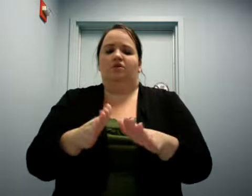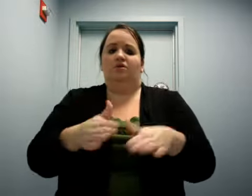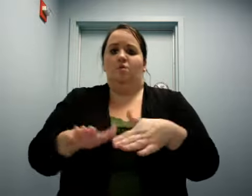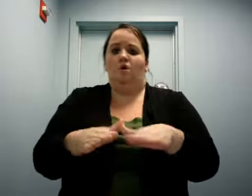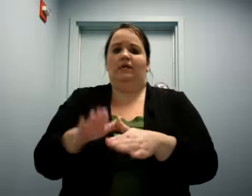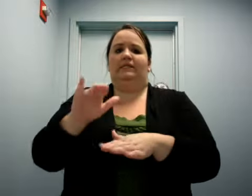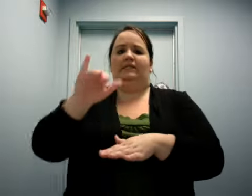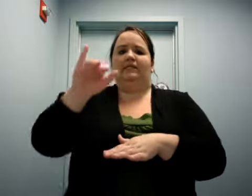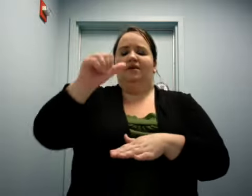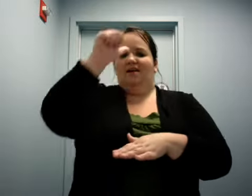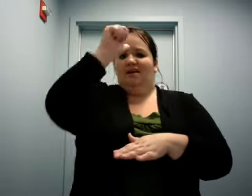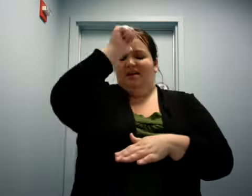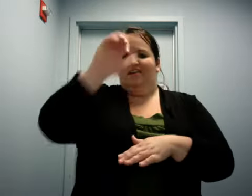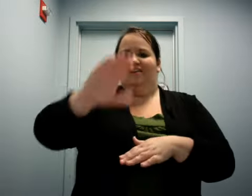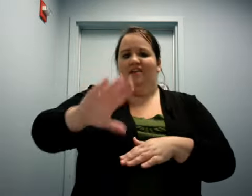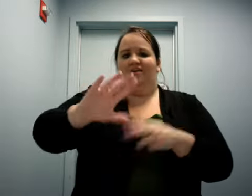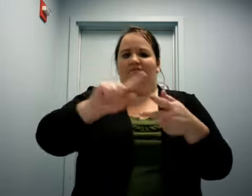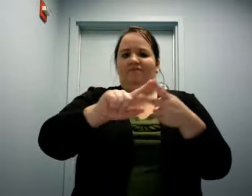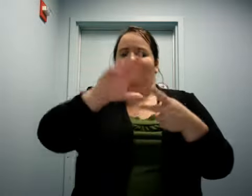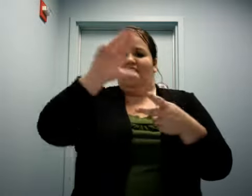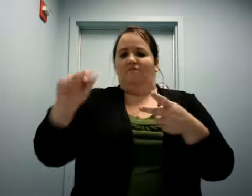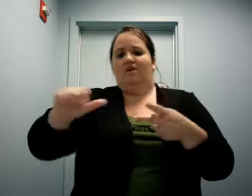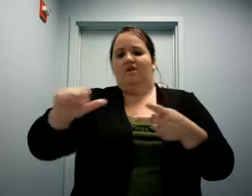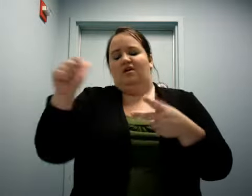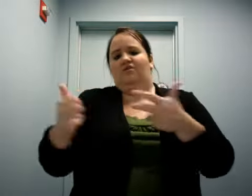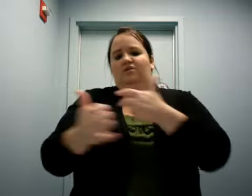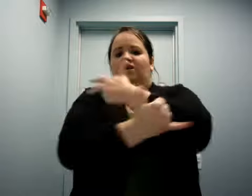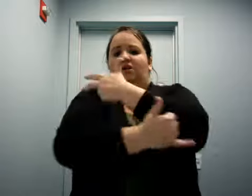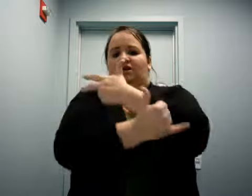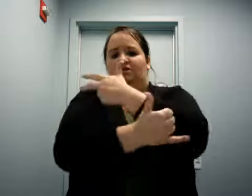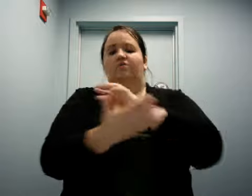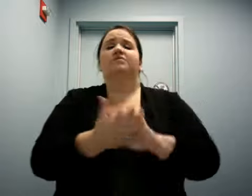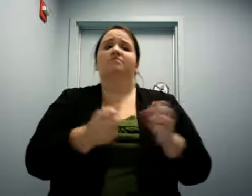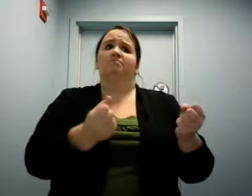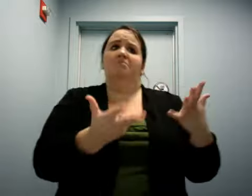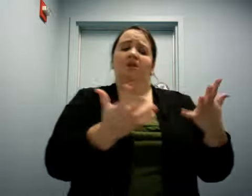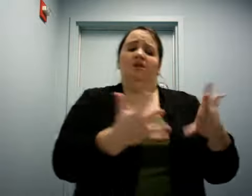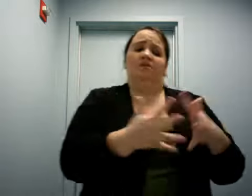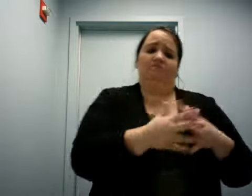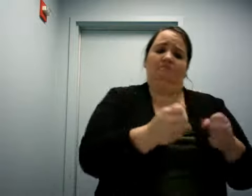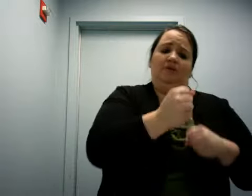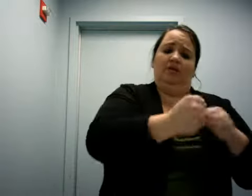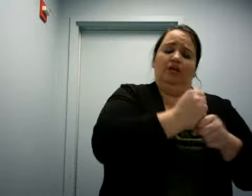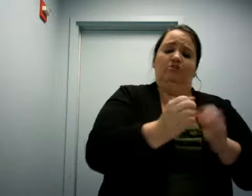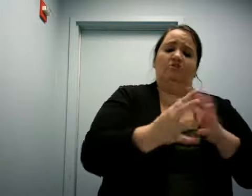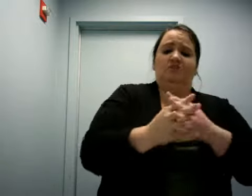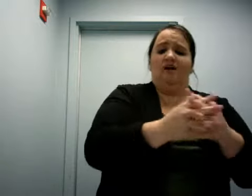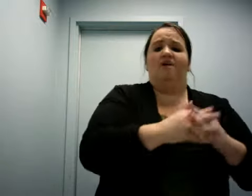So after I had spent some years in the U.S. as an African, I began to understand my roommate's response to me.